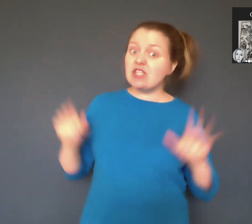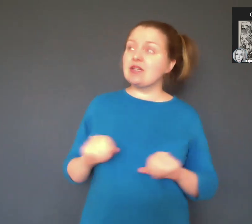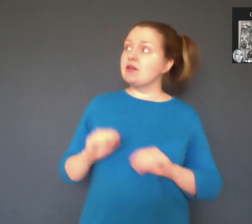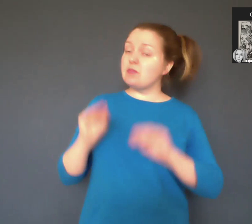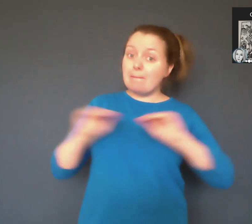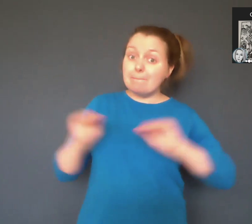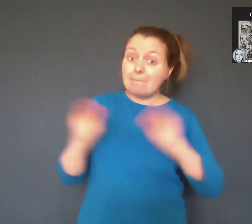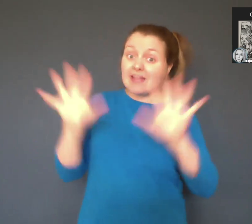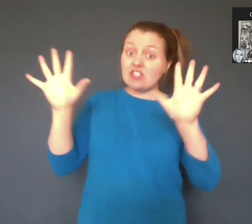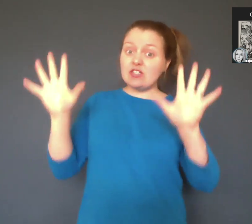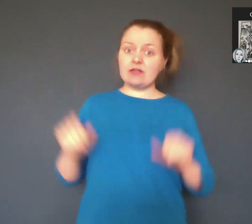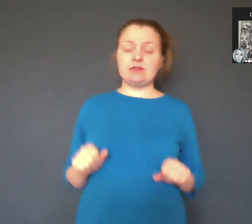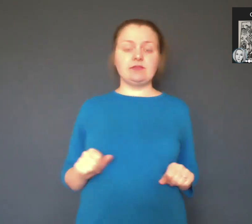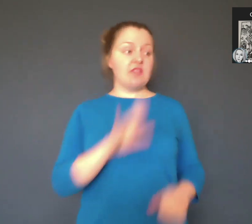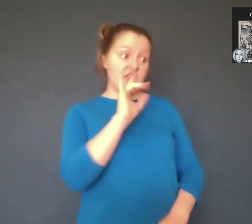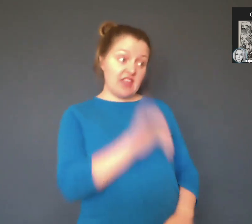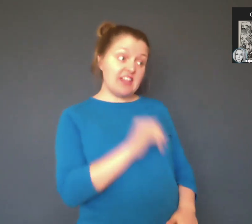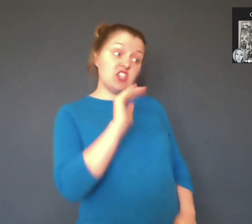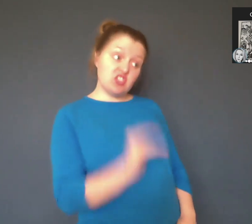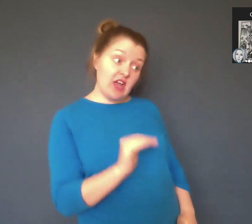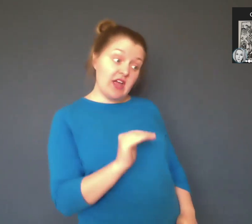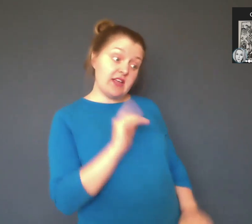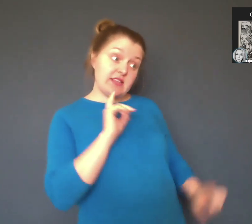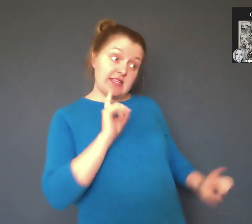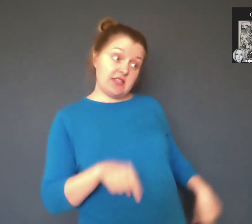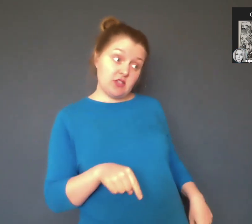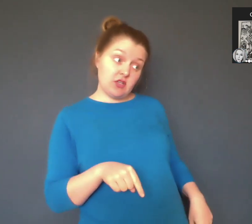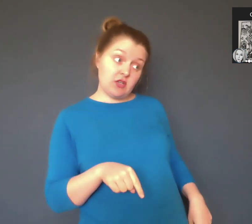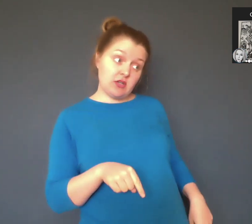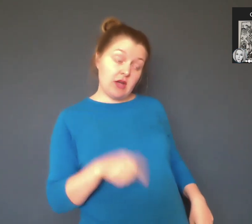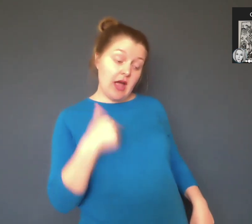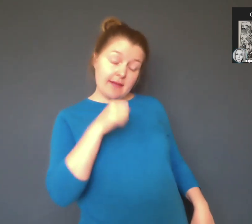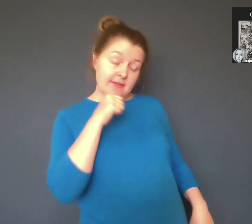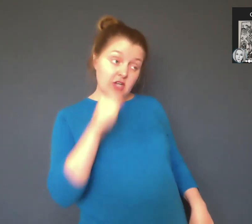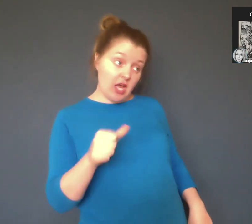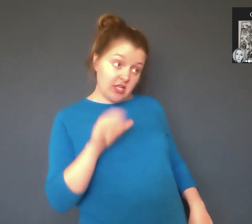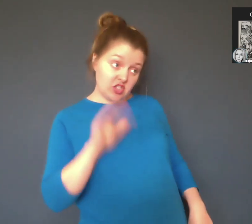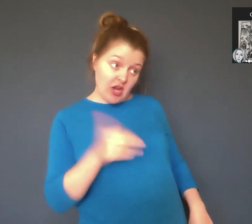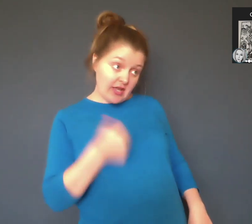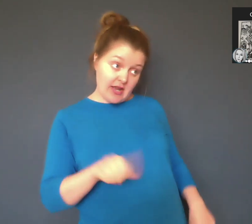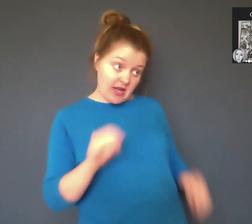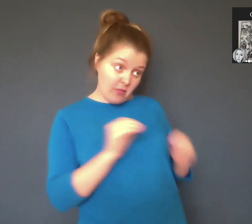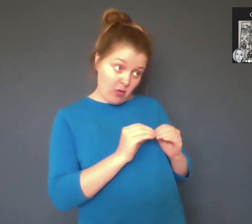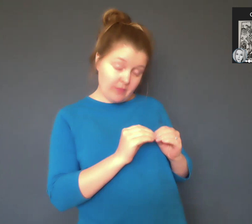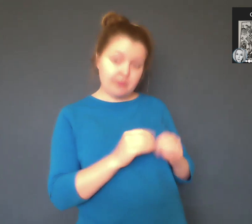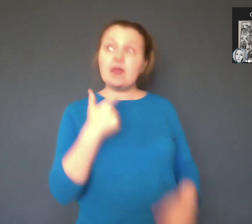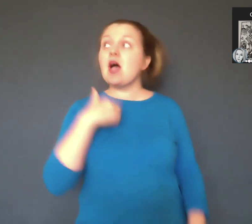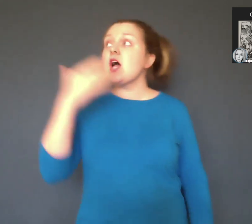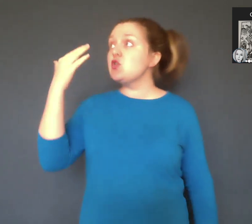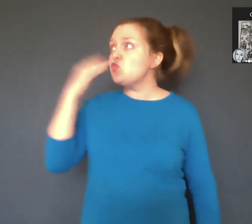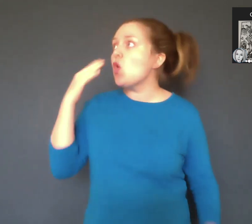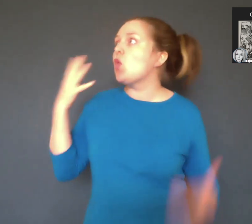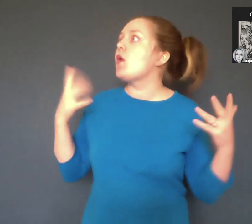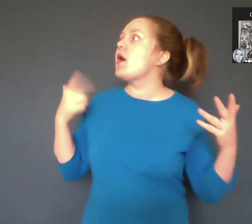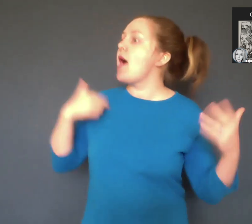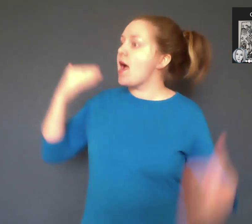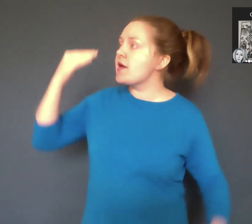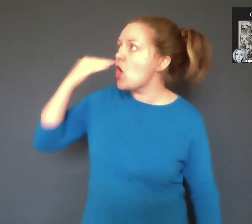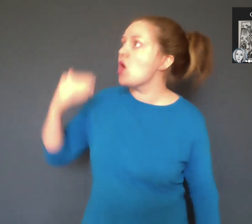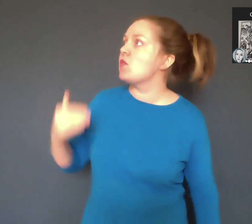"And I know what I know," said Harvey firmly. "It isn't very much, honey," his mom said. "I wish I could remember